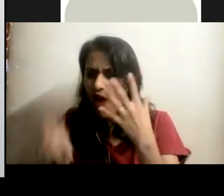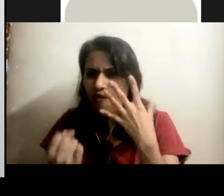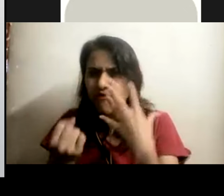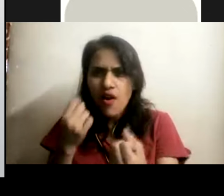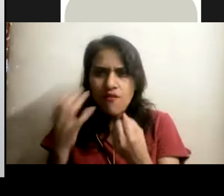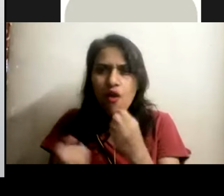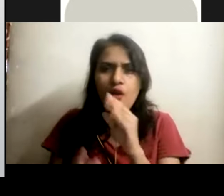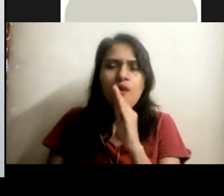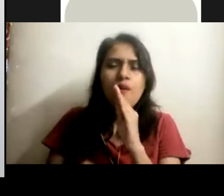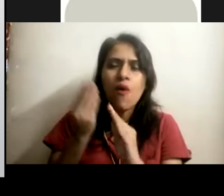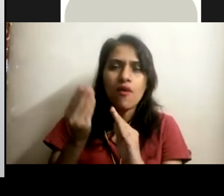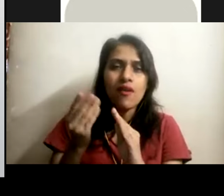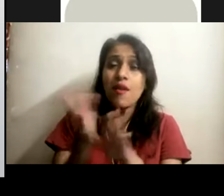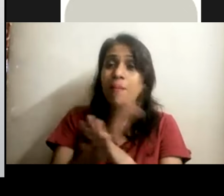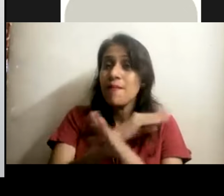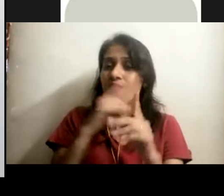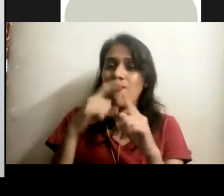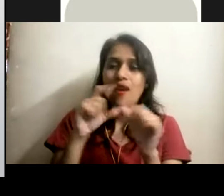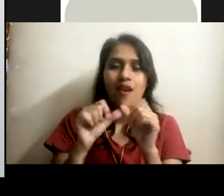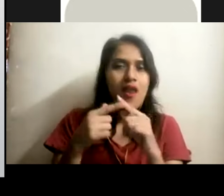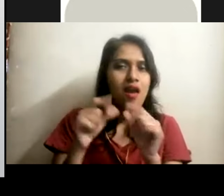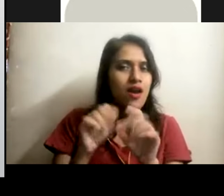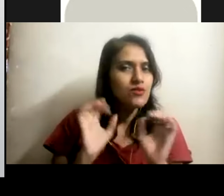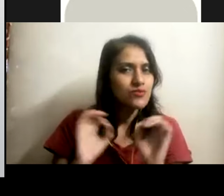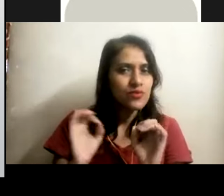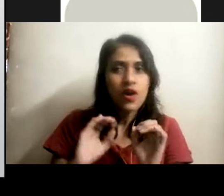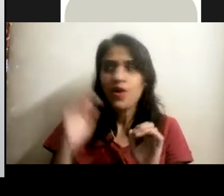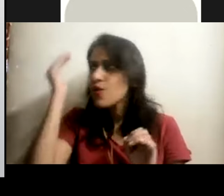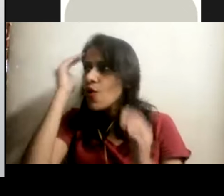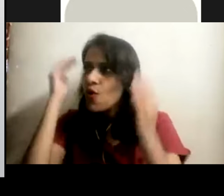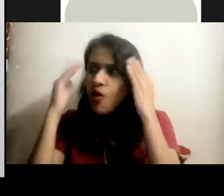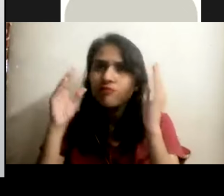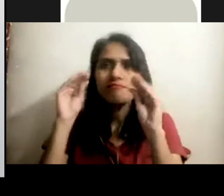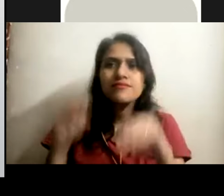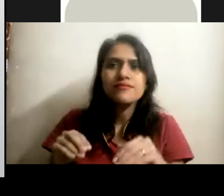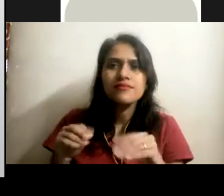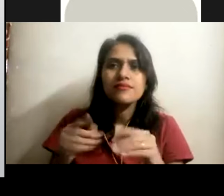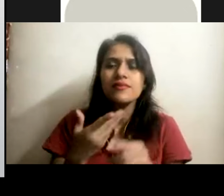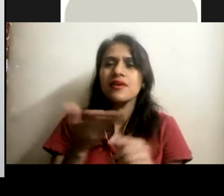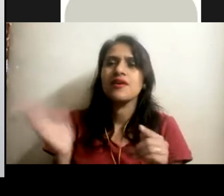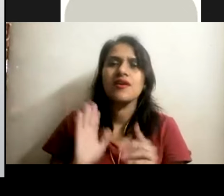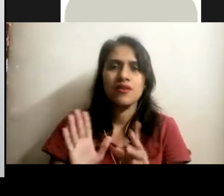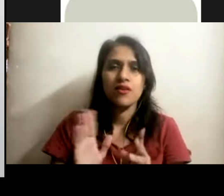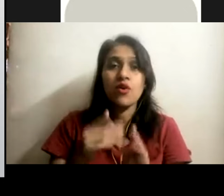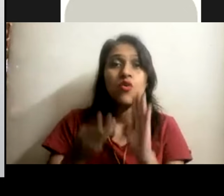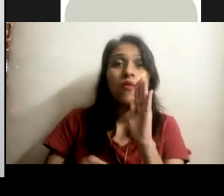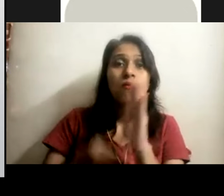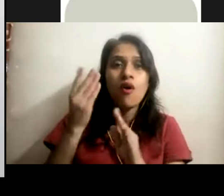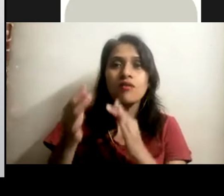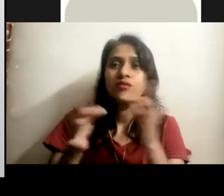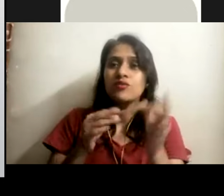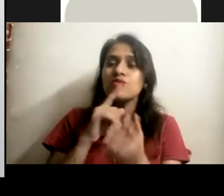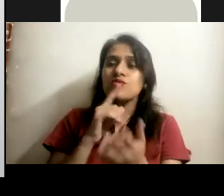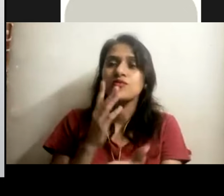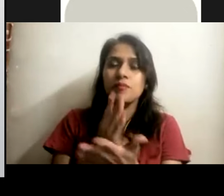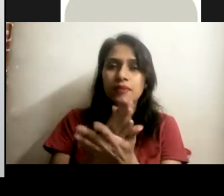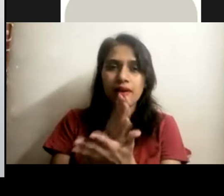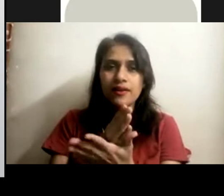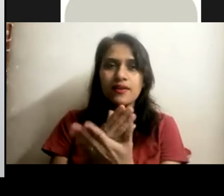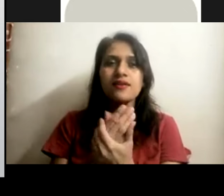where not much data or much research has been already done. And so you are not very sure about what methods to